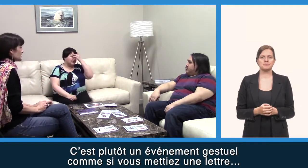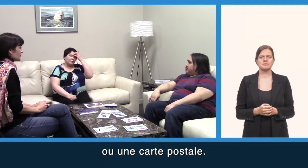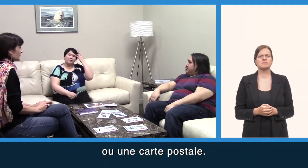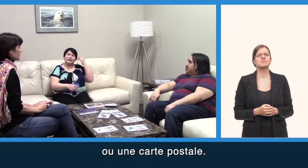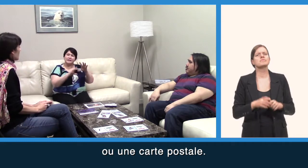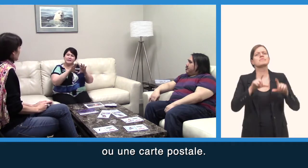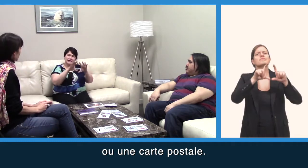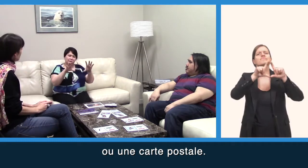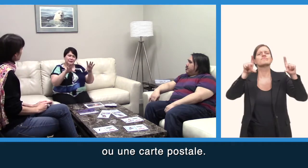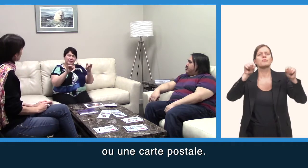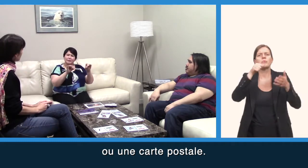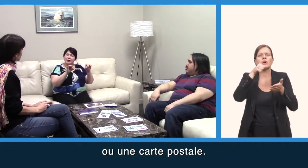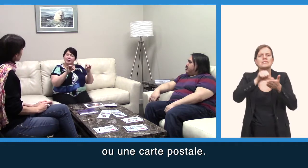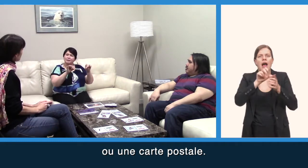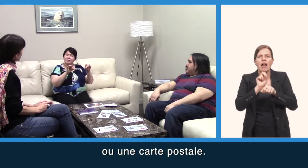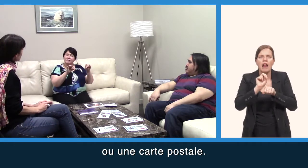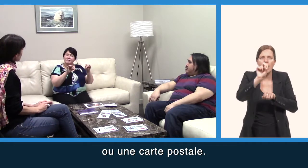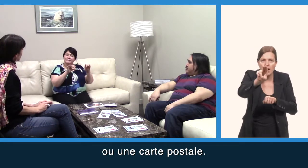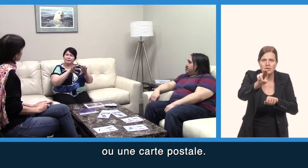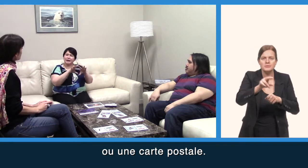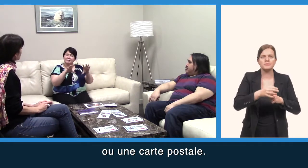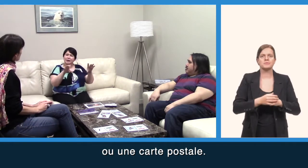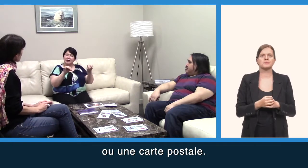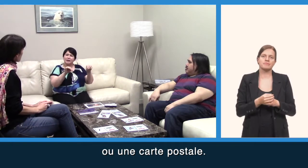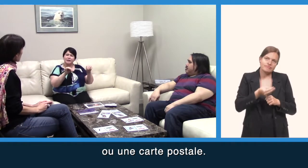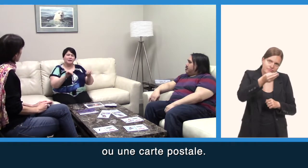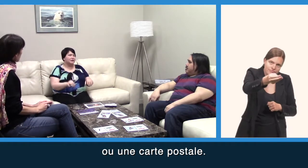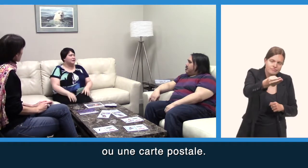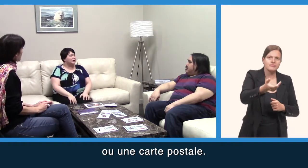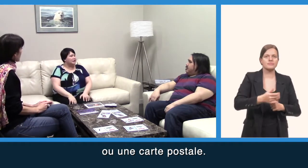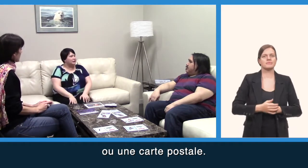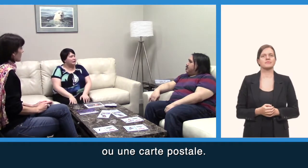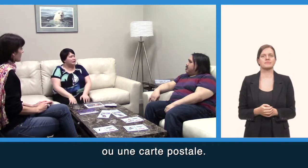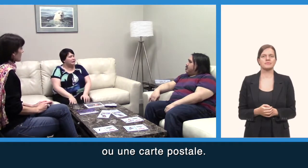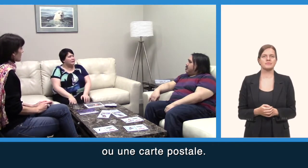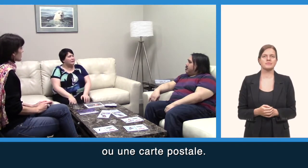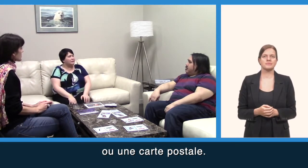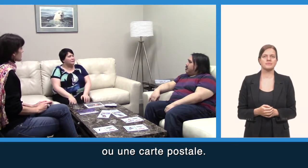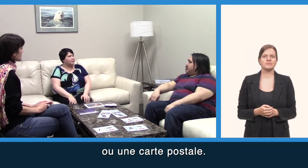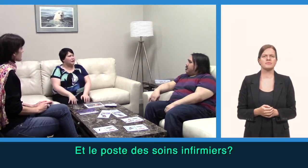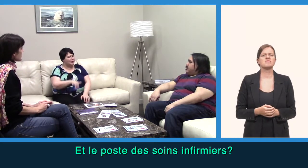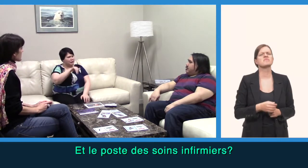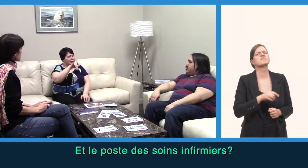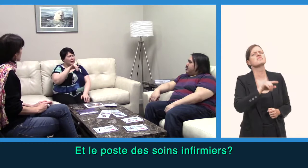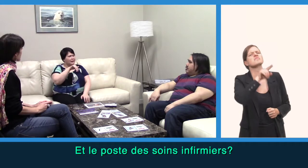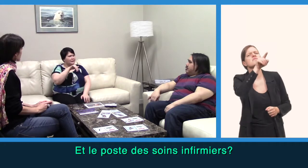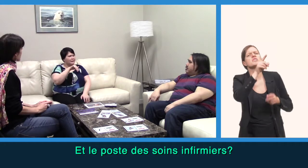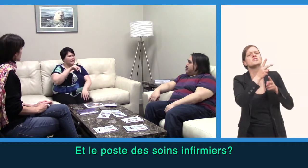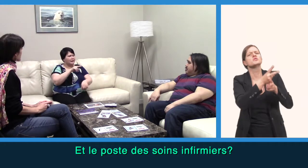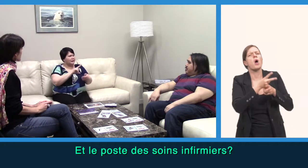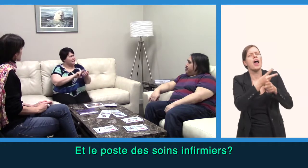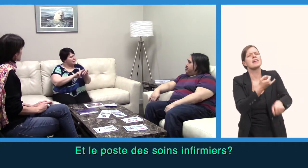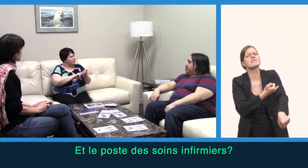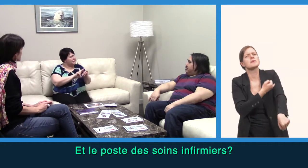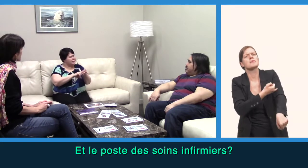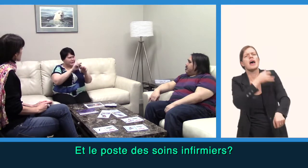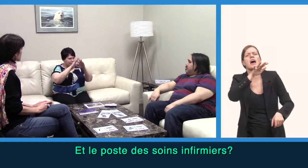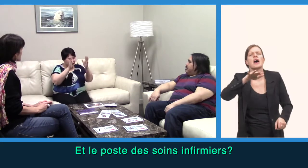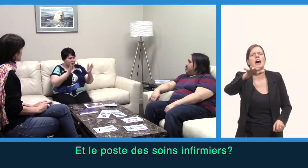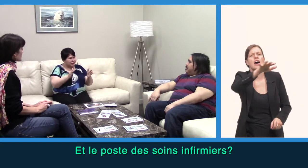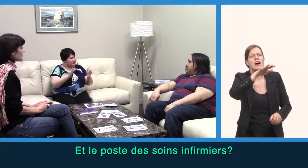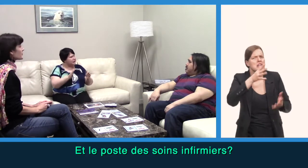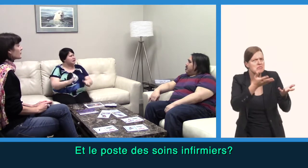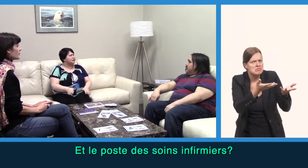Yeah. Sort of spicy. Or his pickup card, post pickup card. What about at the